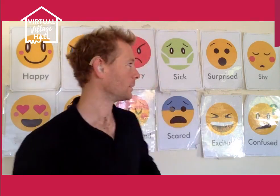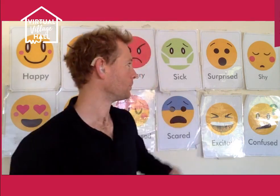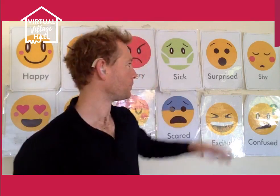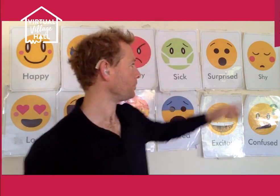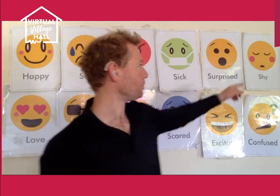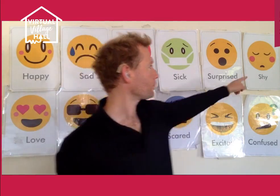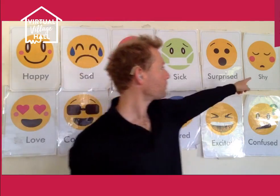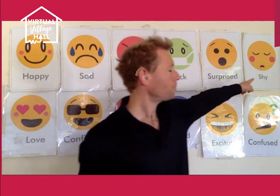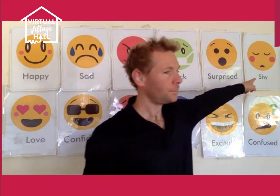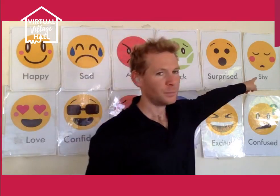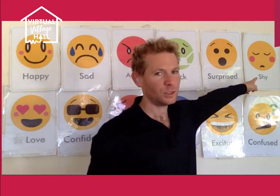Okay.